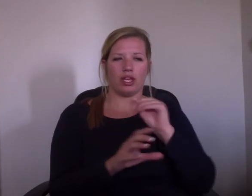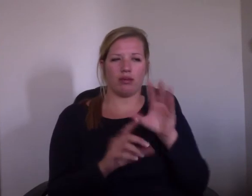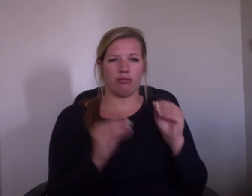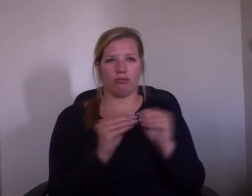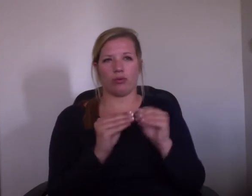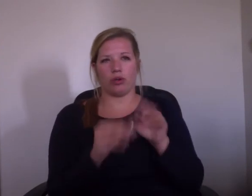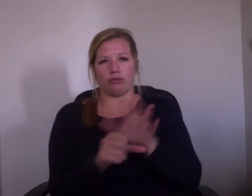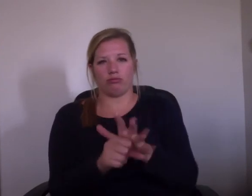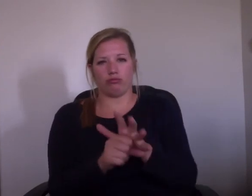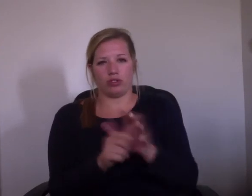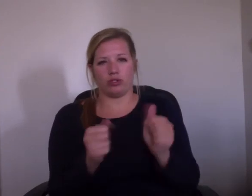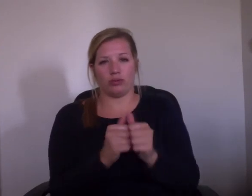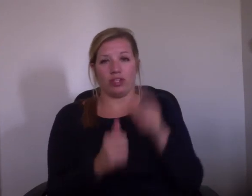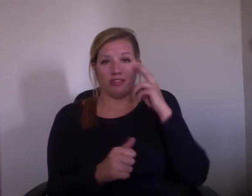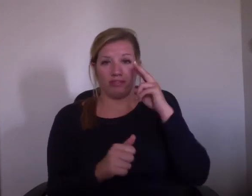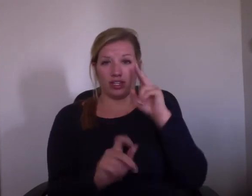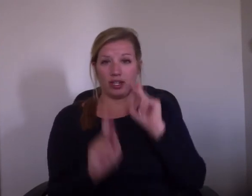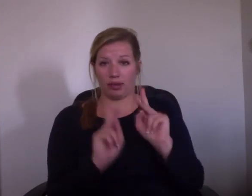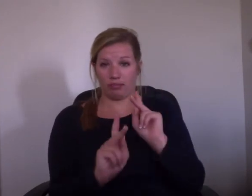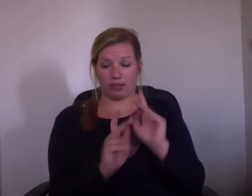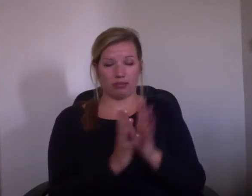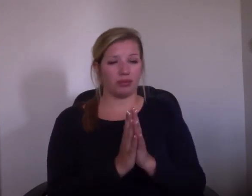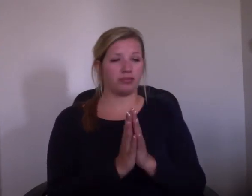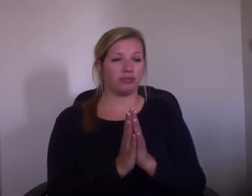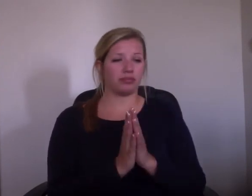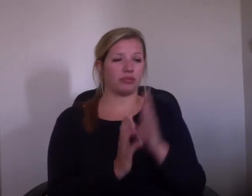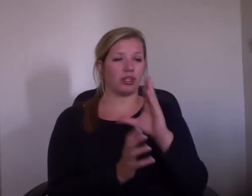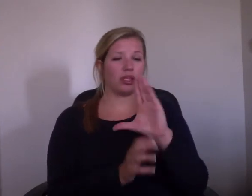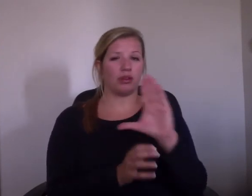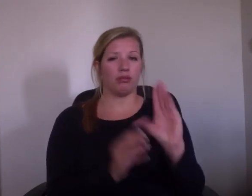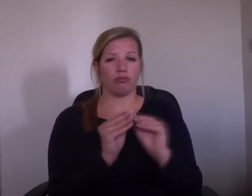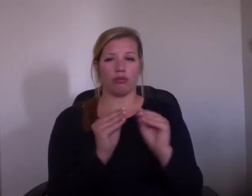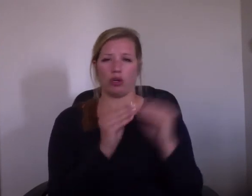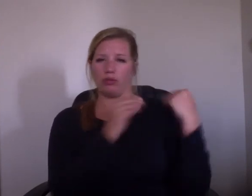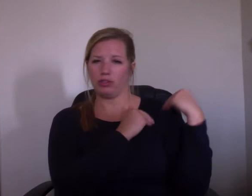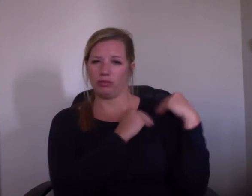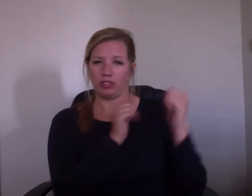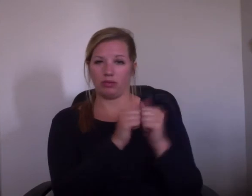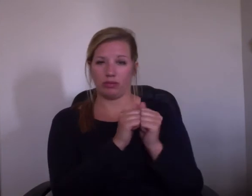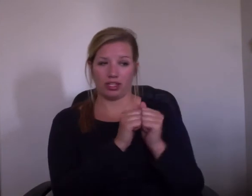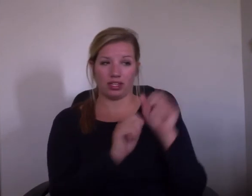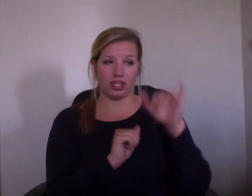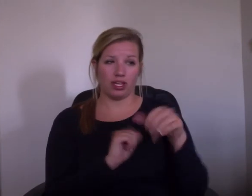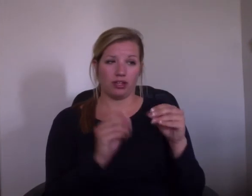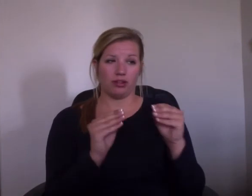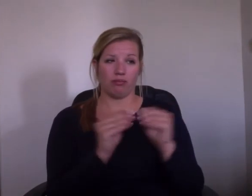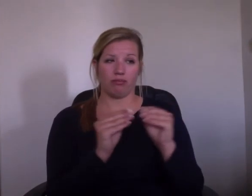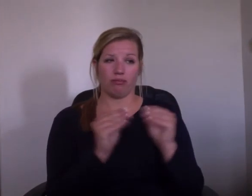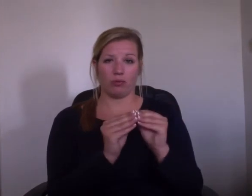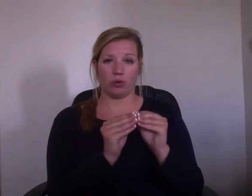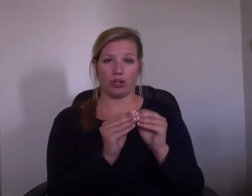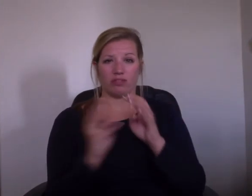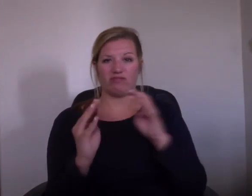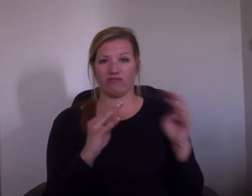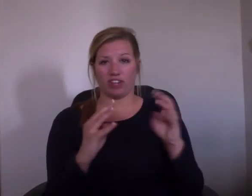recruit more Vietnamese for the military services, and we're going to put the fighting more on their shoulders.